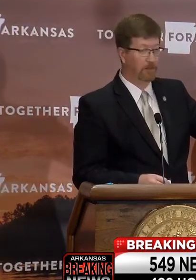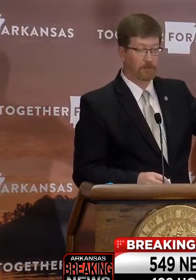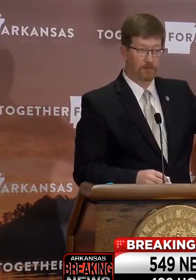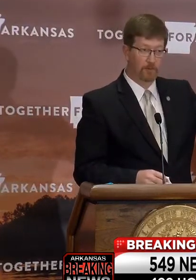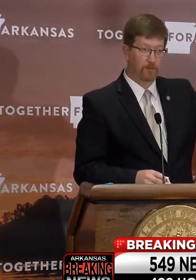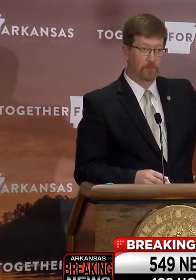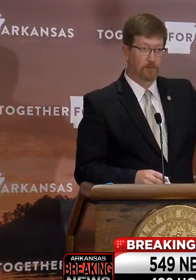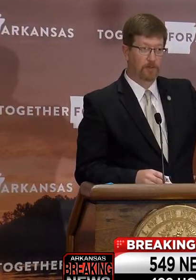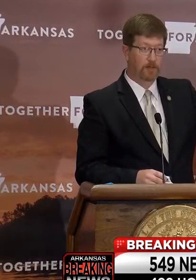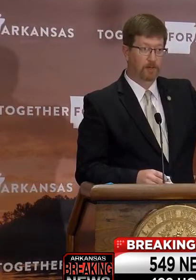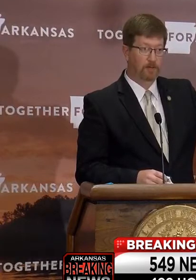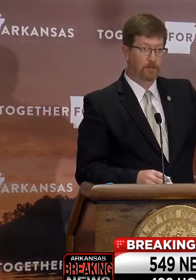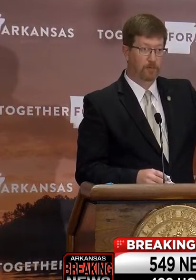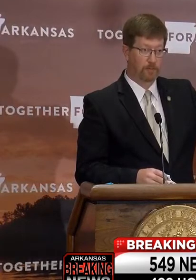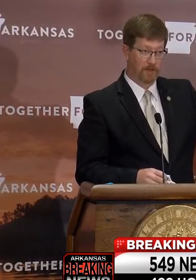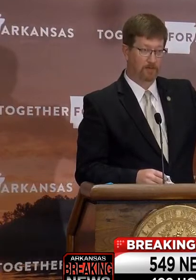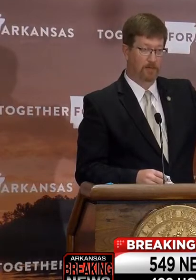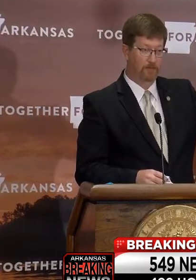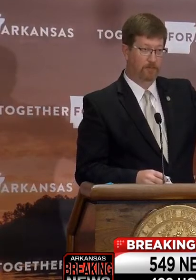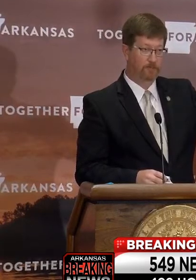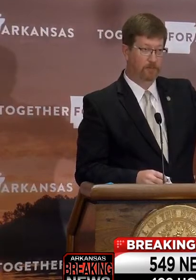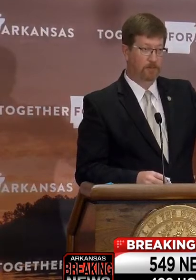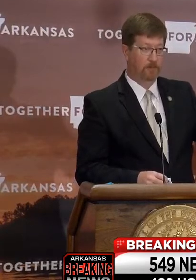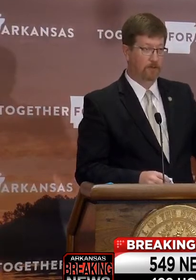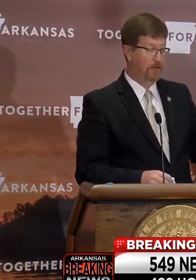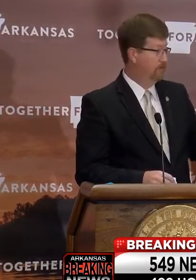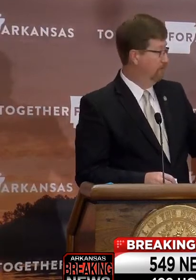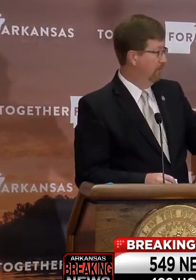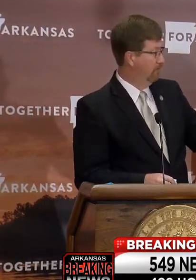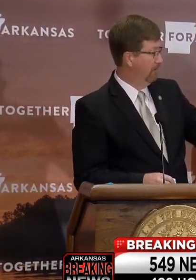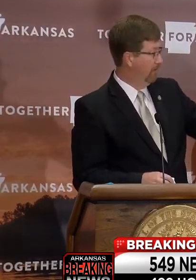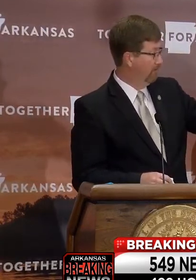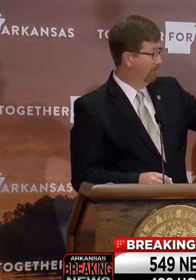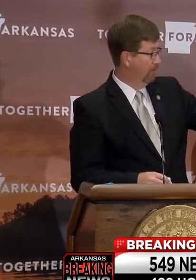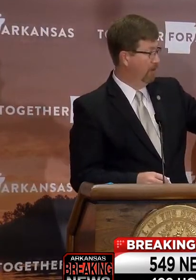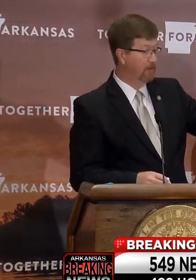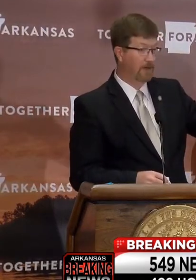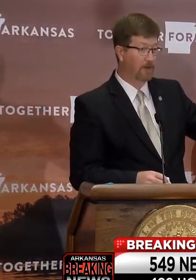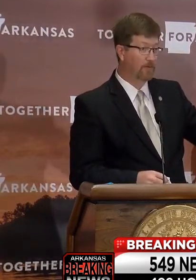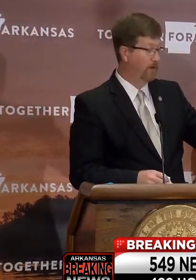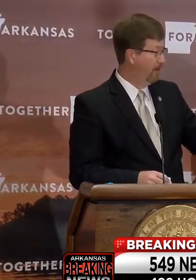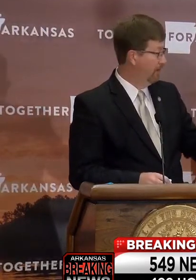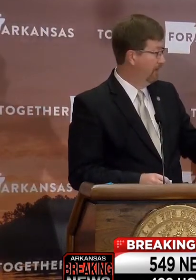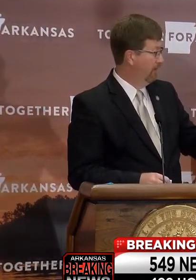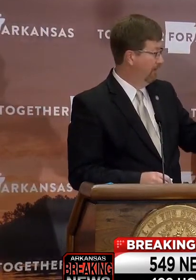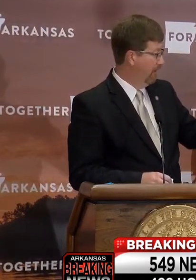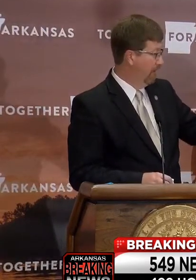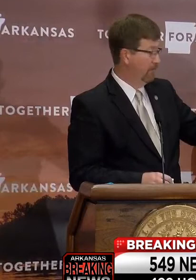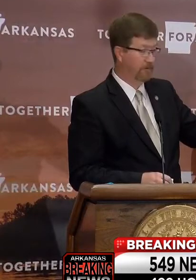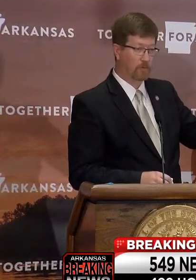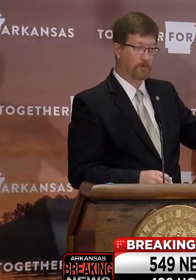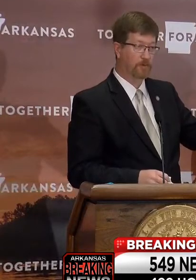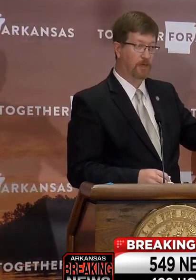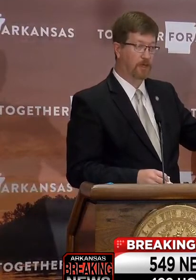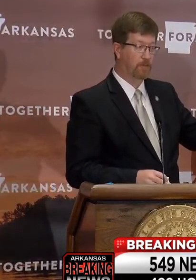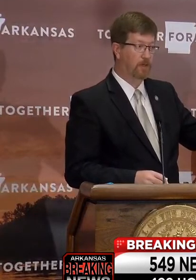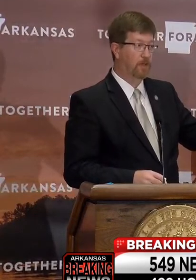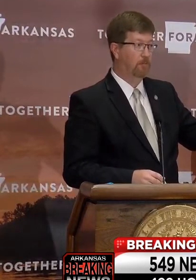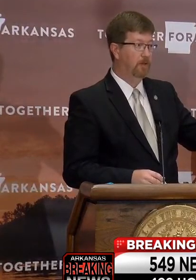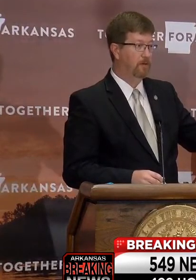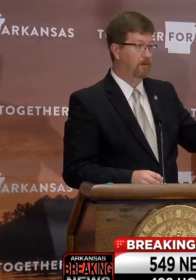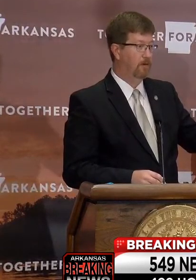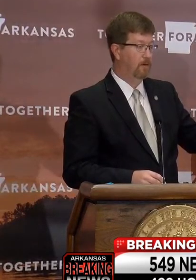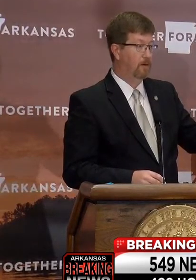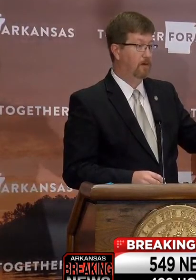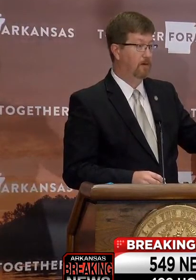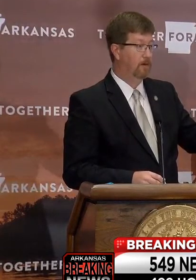scale to the response levels. All right, we have the green, yellow, and red. They have a similar scheme,